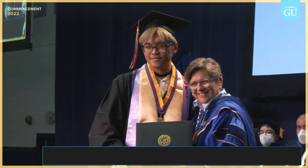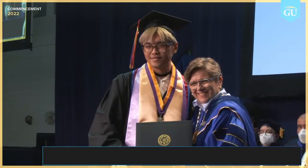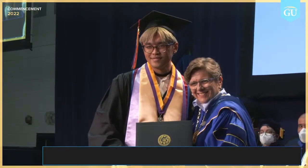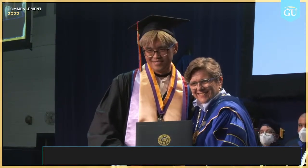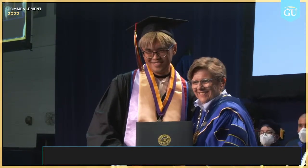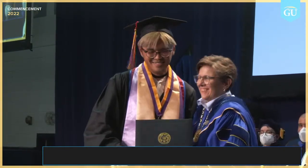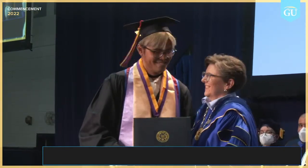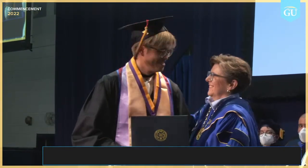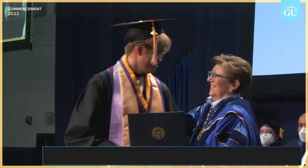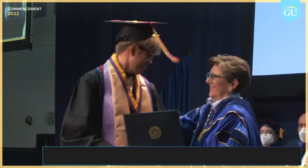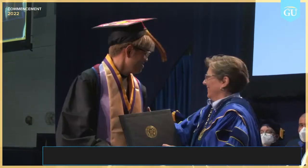Sean O'Callaghan,